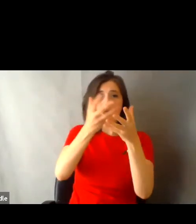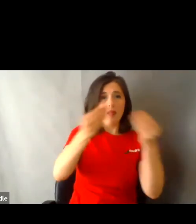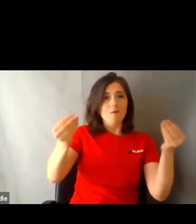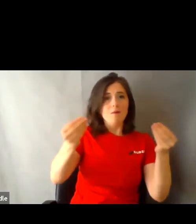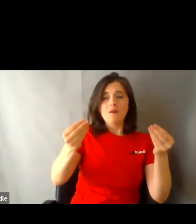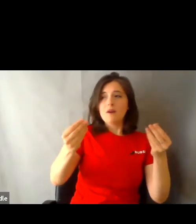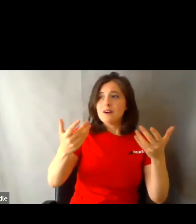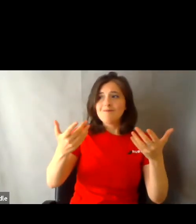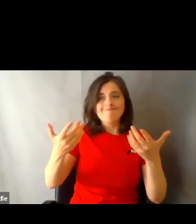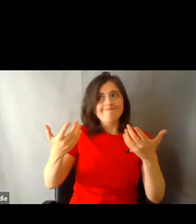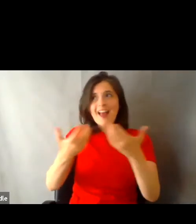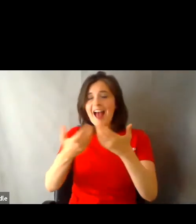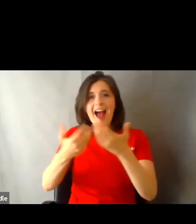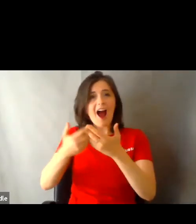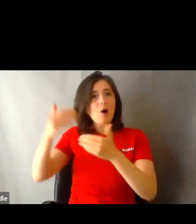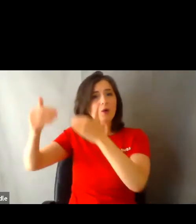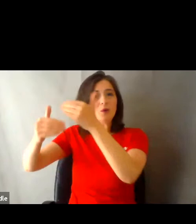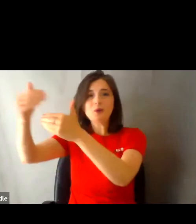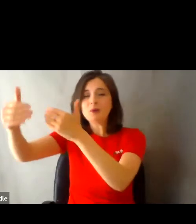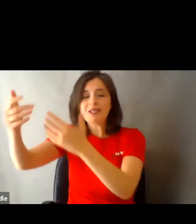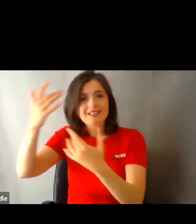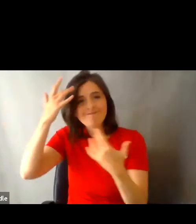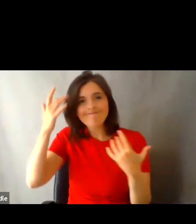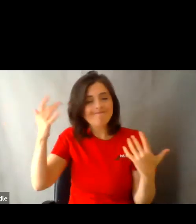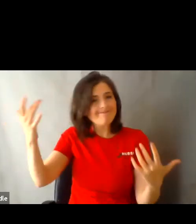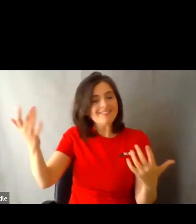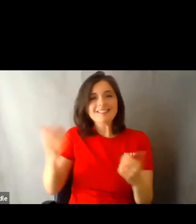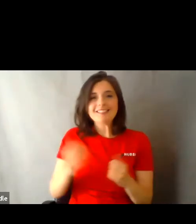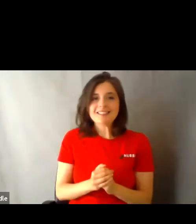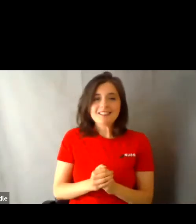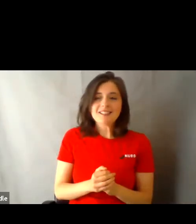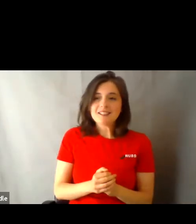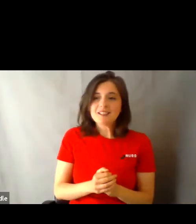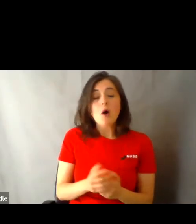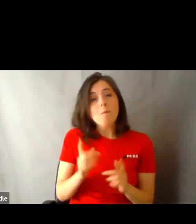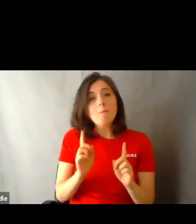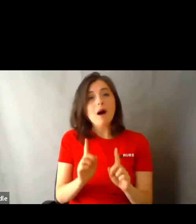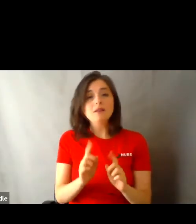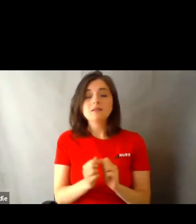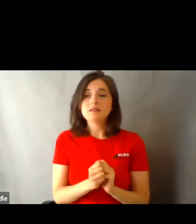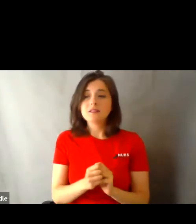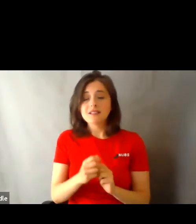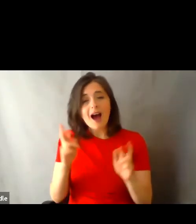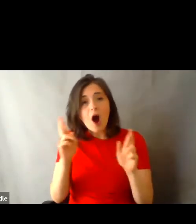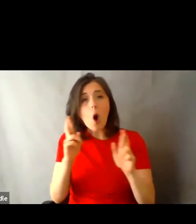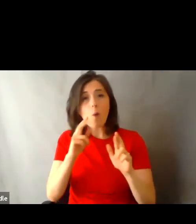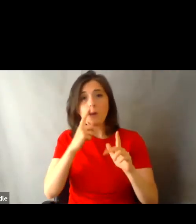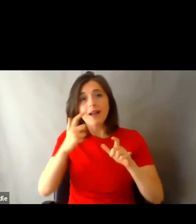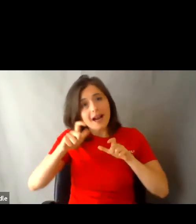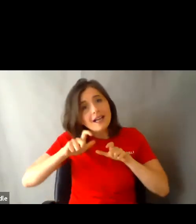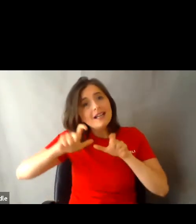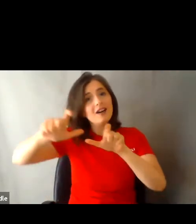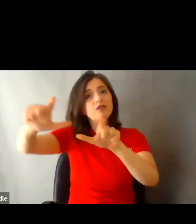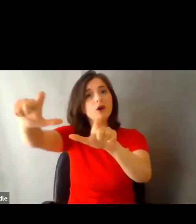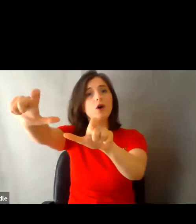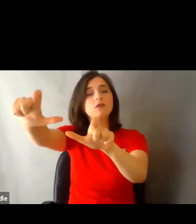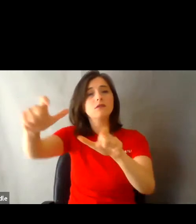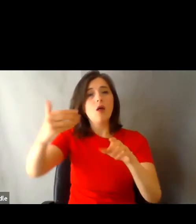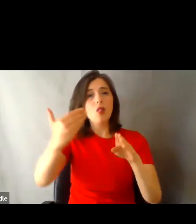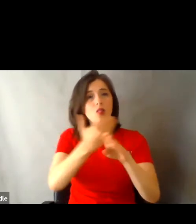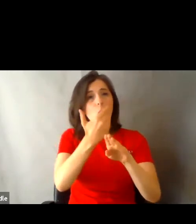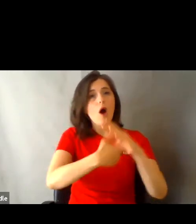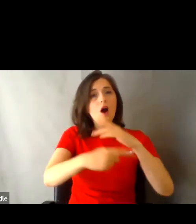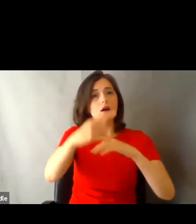in the London and Eastern Disabled Workers Committee, and I hope that we can carry on the work that